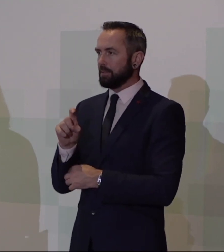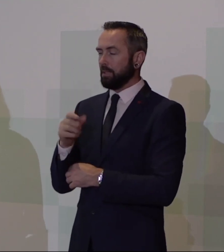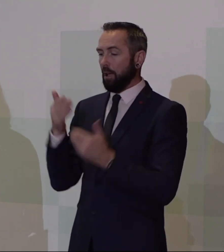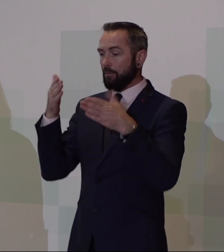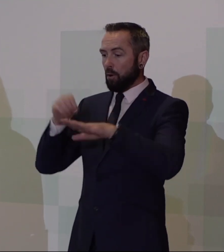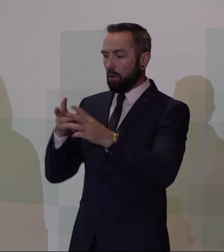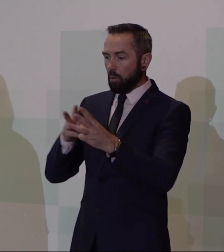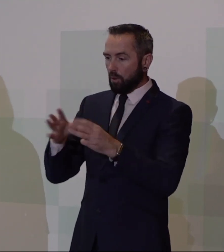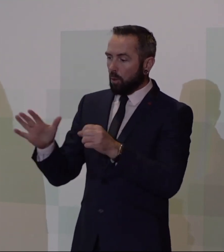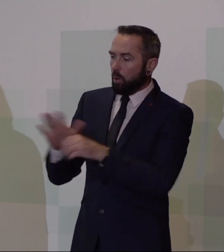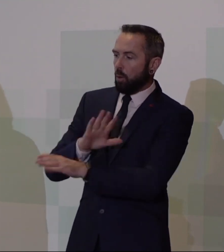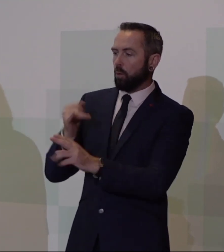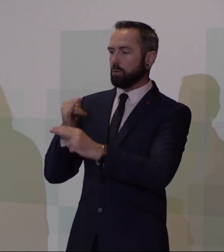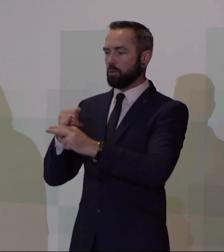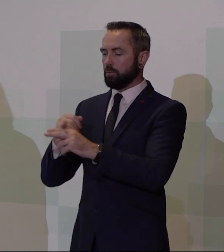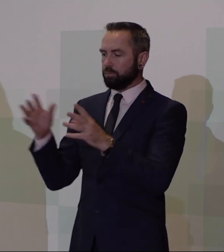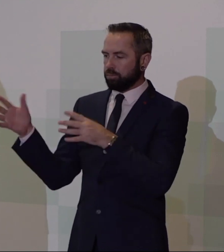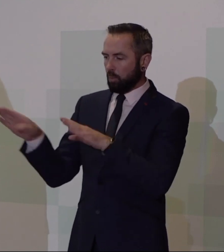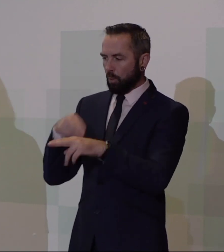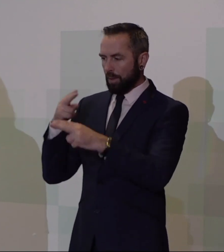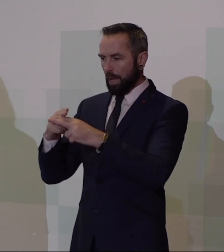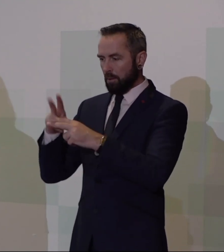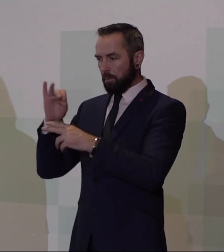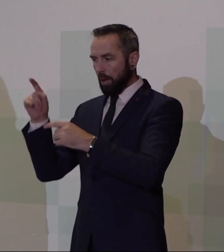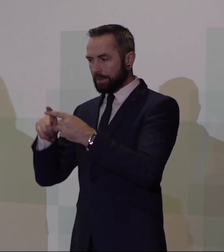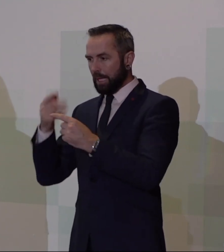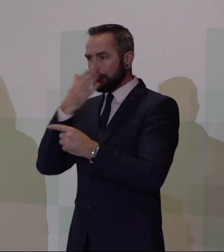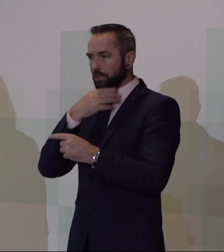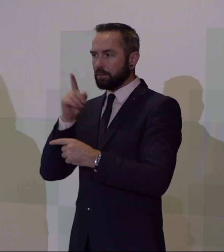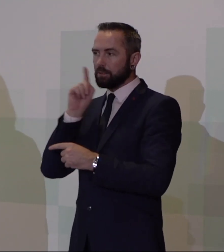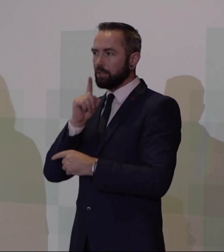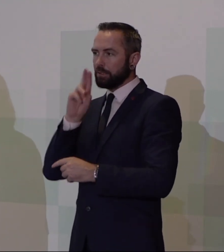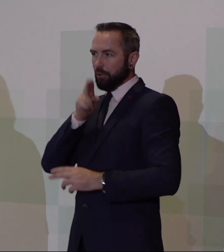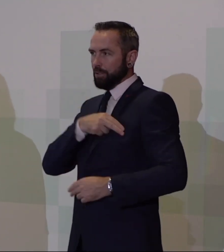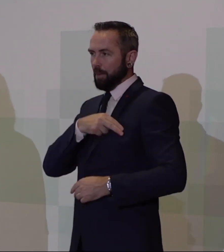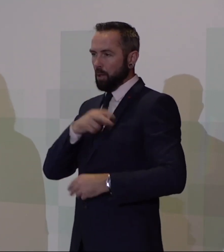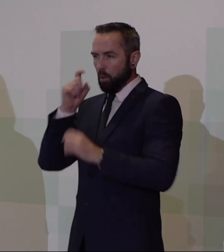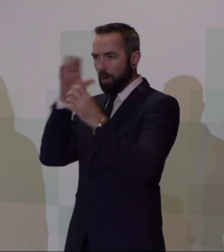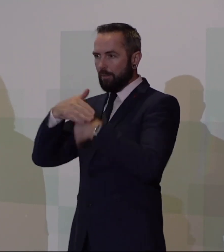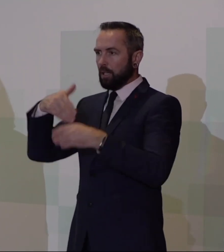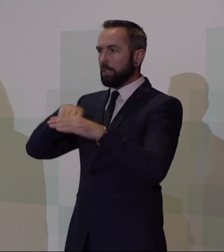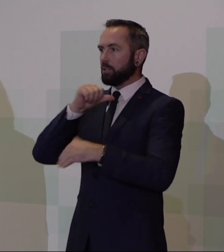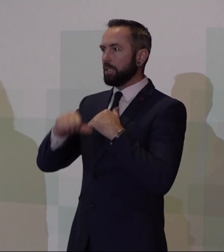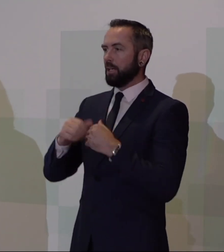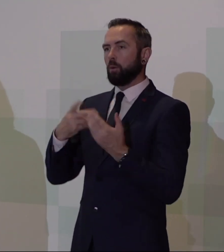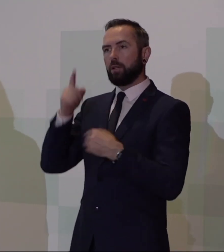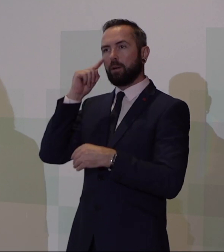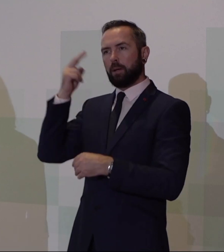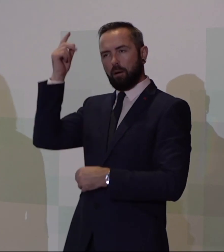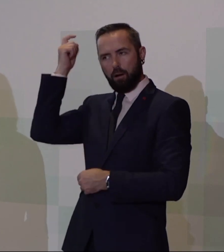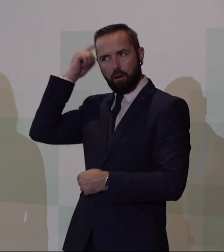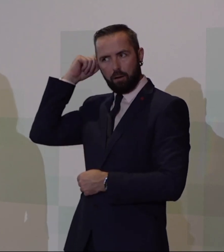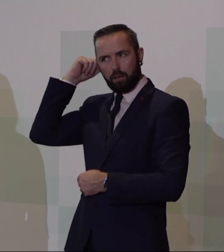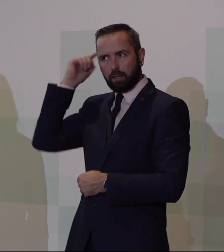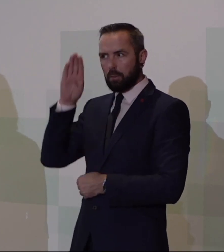school, unconscious bias and gender stereotyping awareness for the context of today. When I talk about unconscious bias, I'm referring